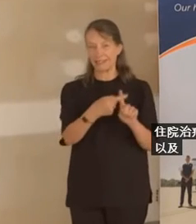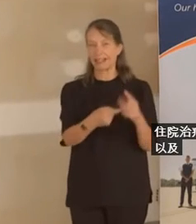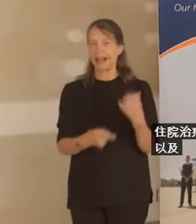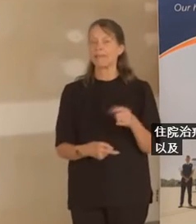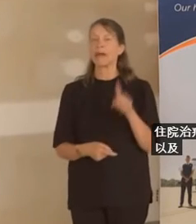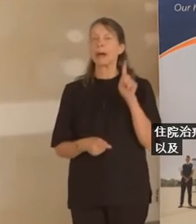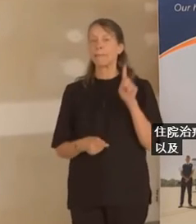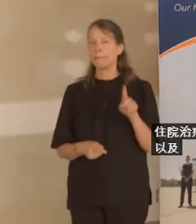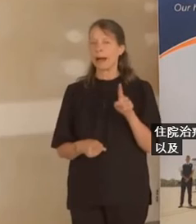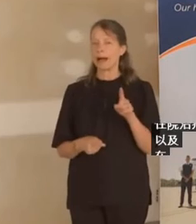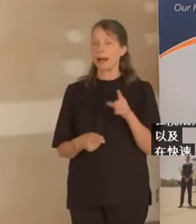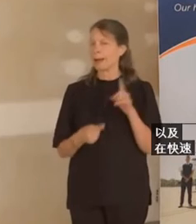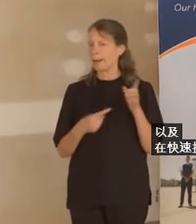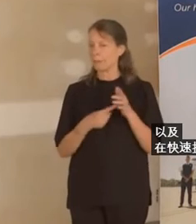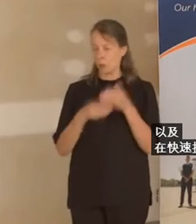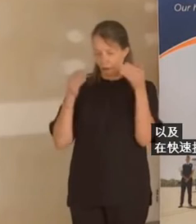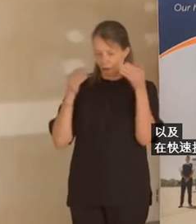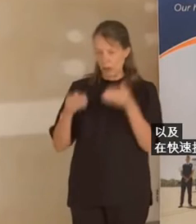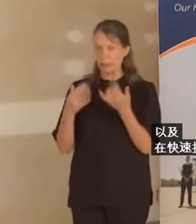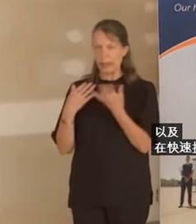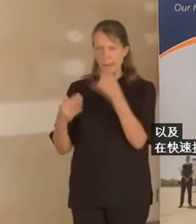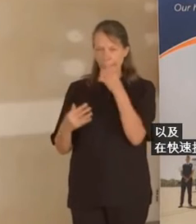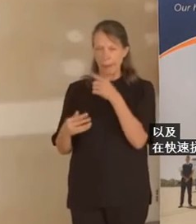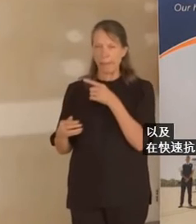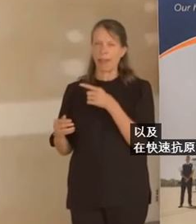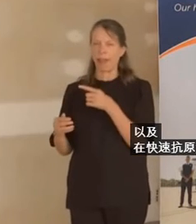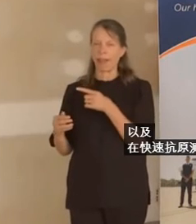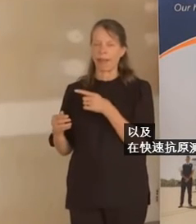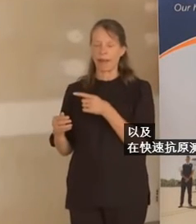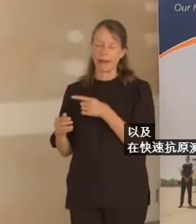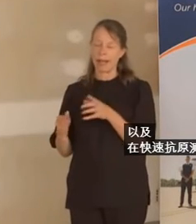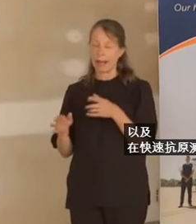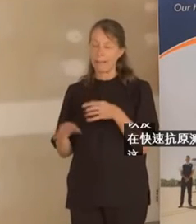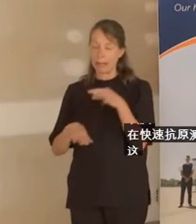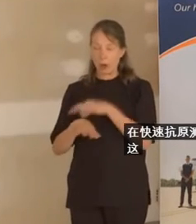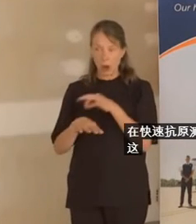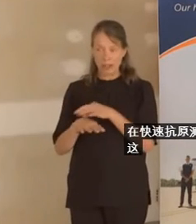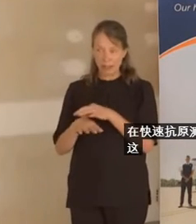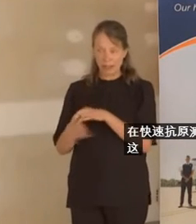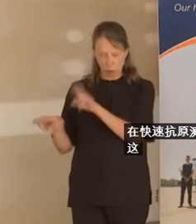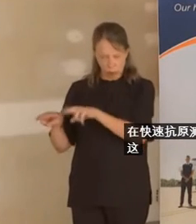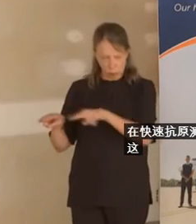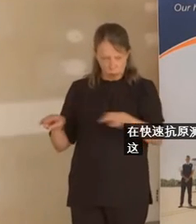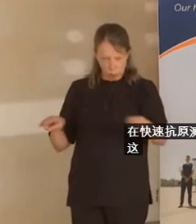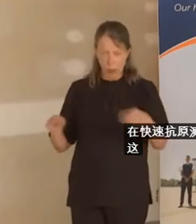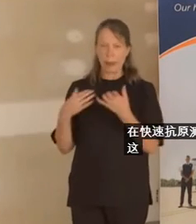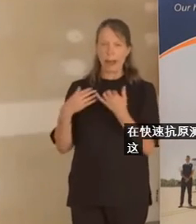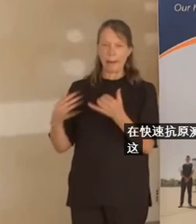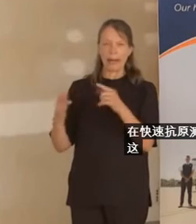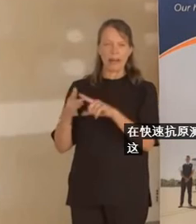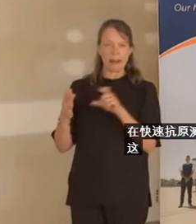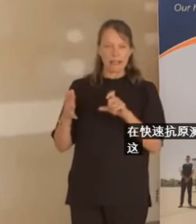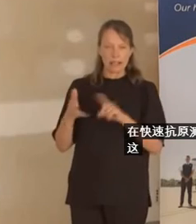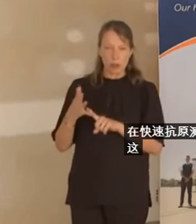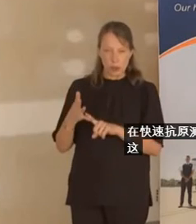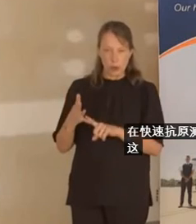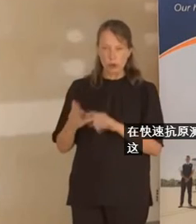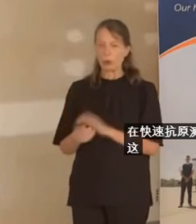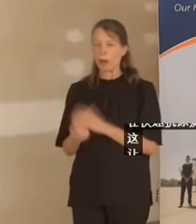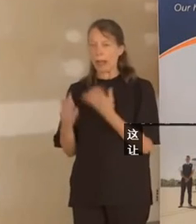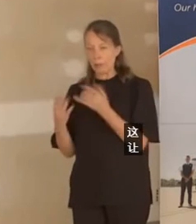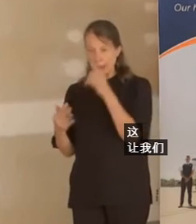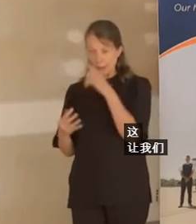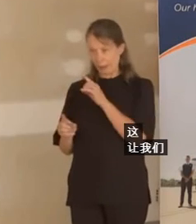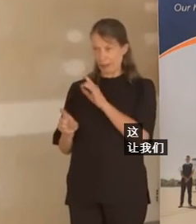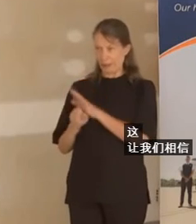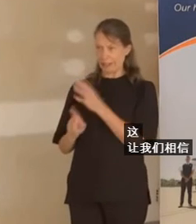well as the numbers of people who are testing positive for RATs on rapid antigen tests and on PCR,